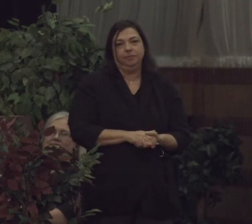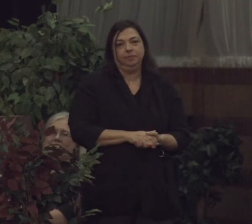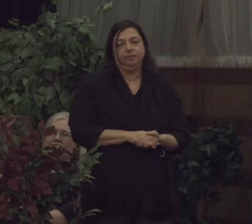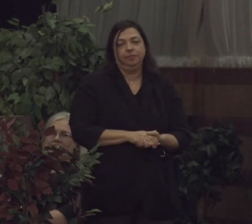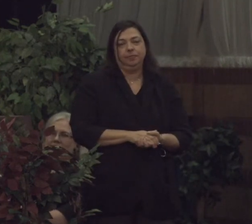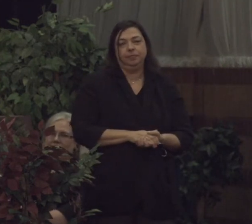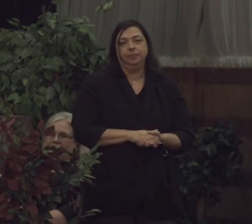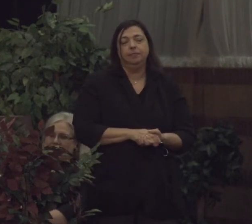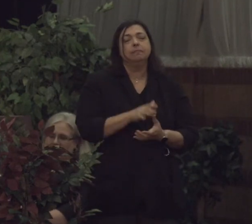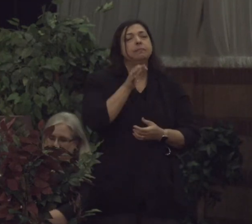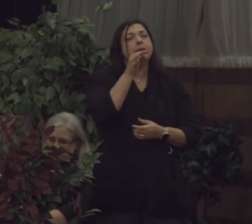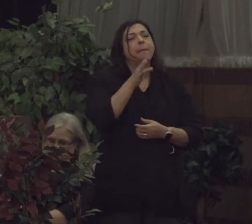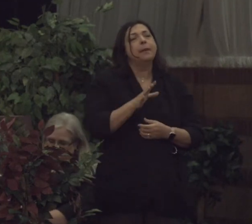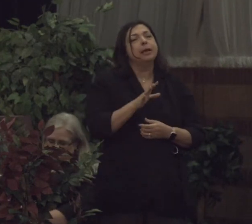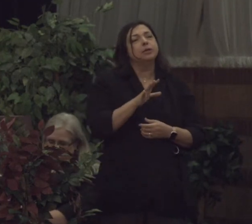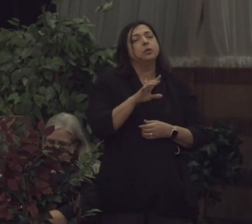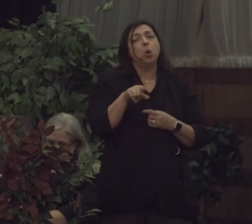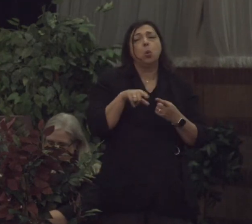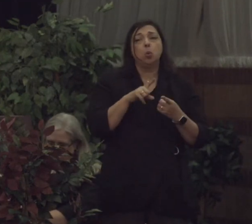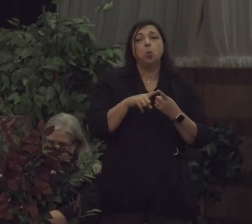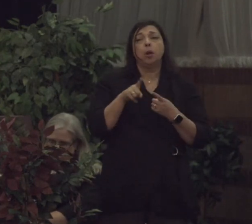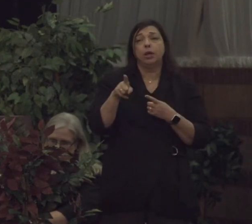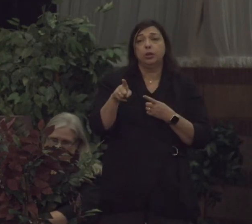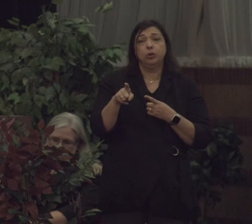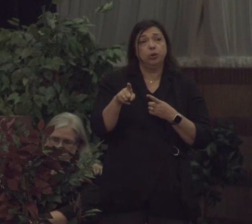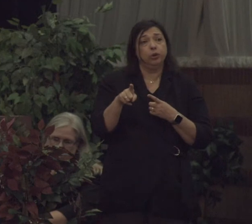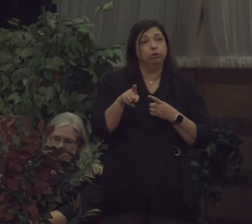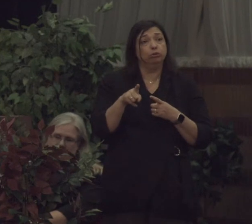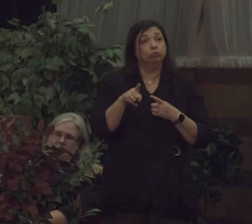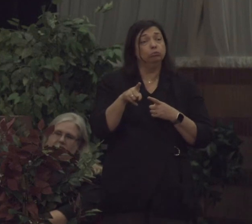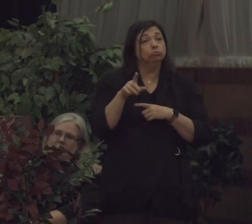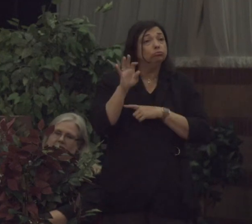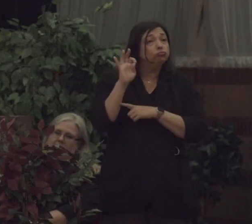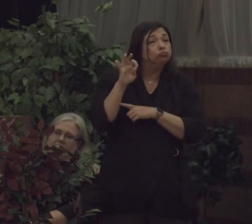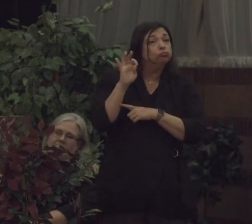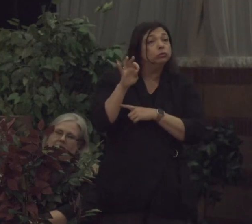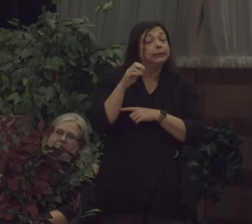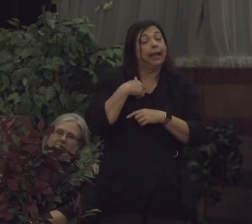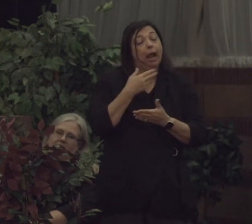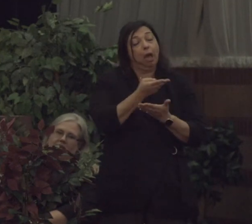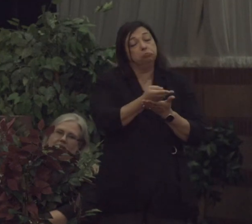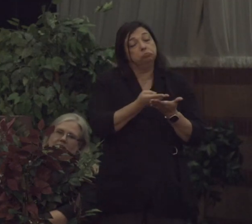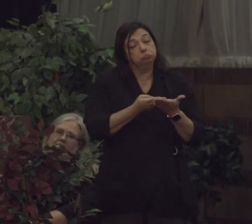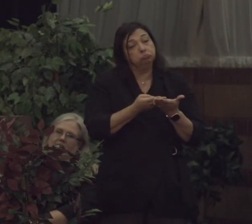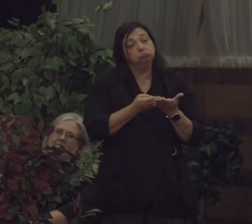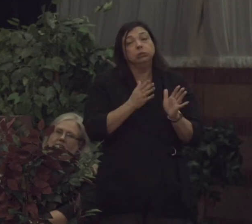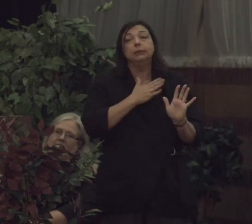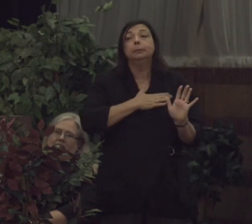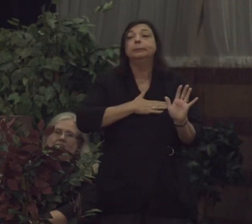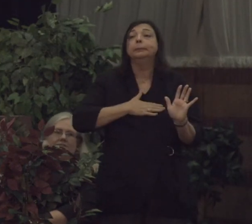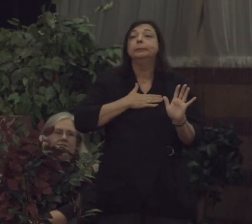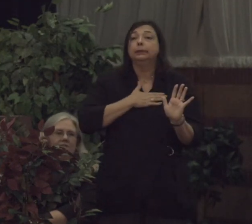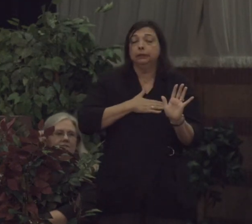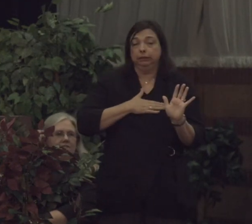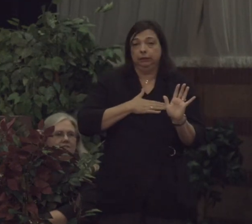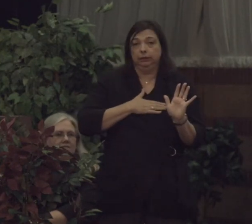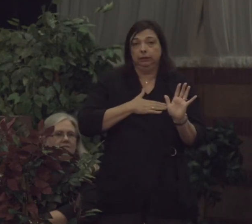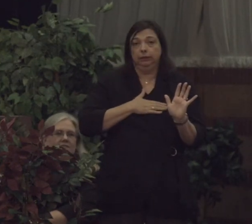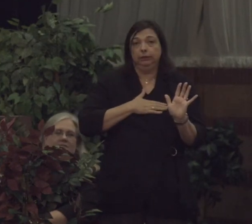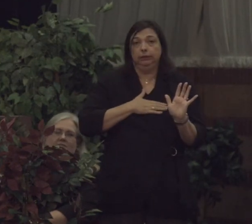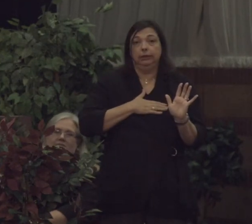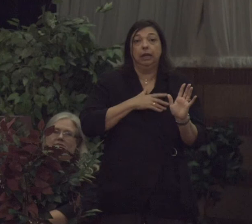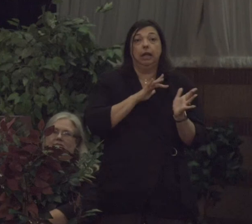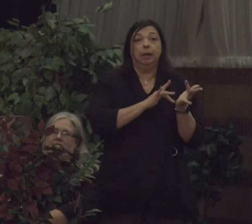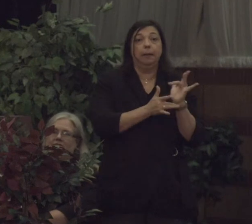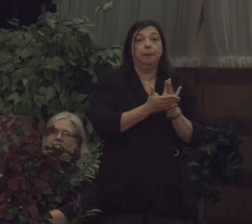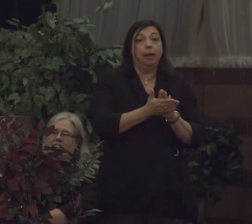So, Pastor John, when you're presiding over my services and I'm laying in my casket, please keep the Bible